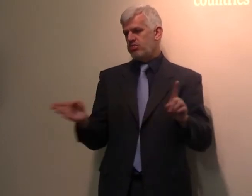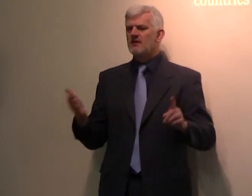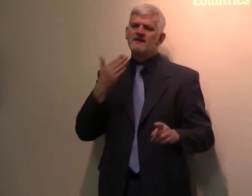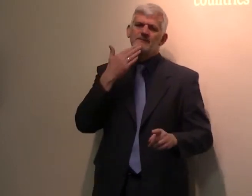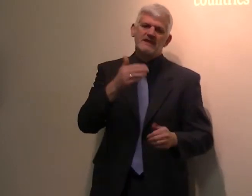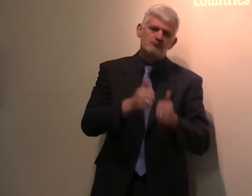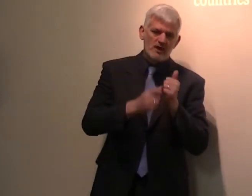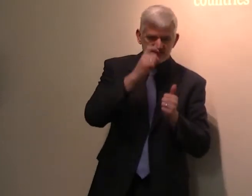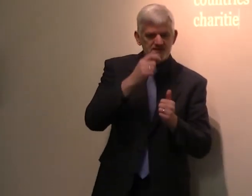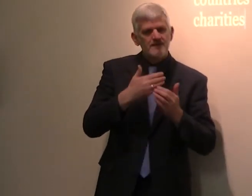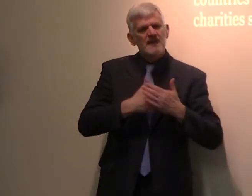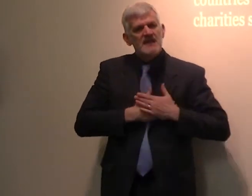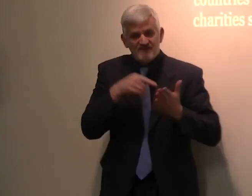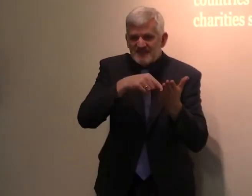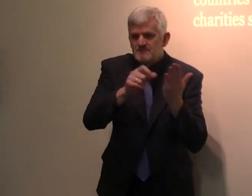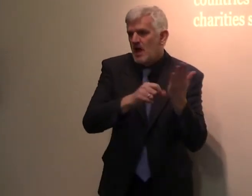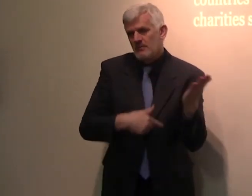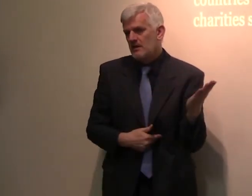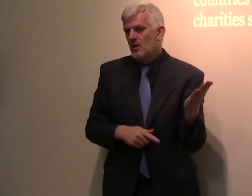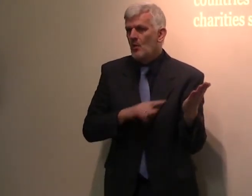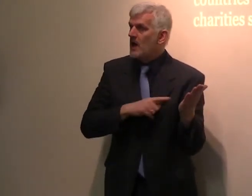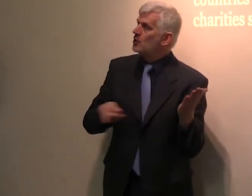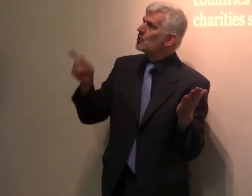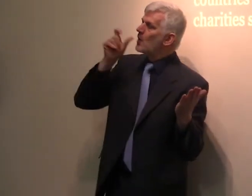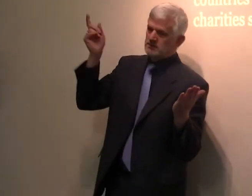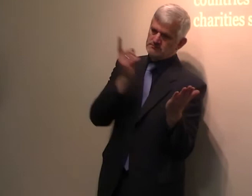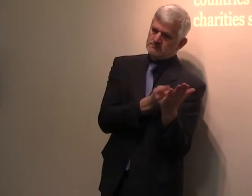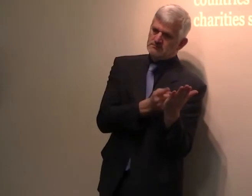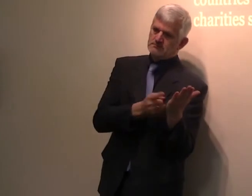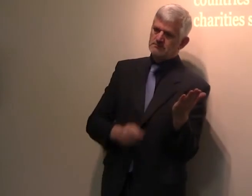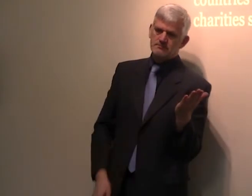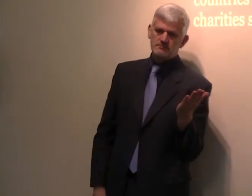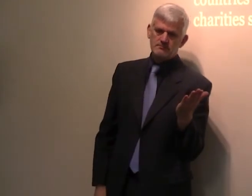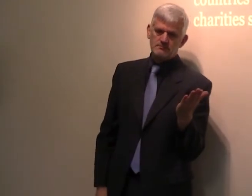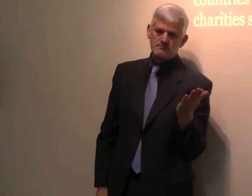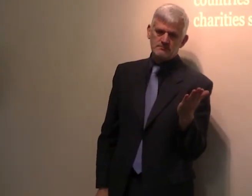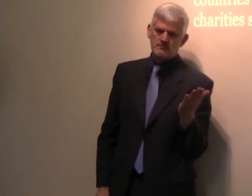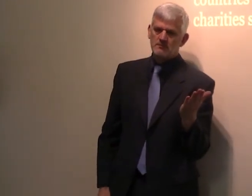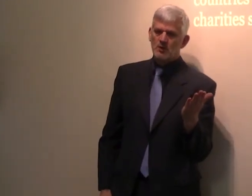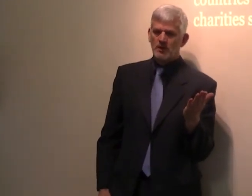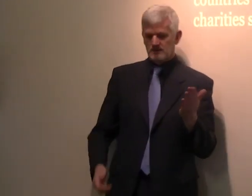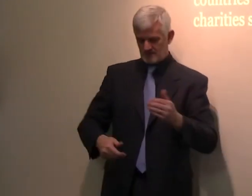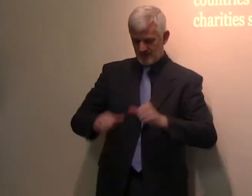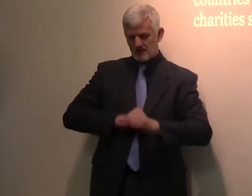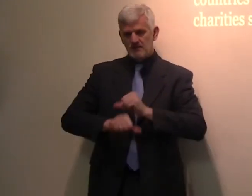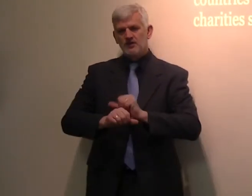This is the word of God. So the church of Sardis had that emptiness. They were all active.